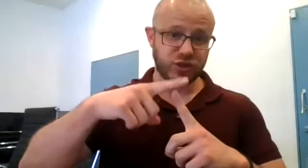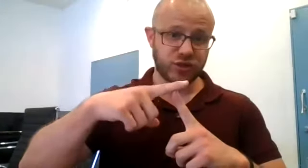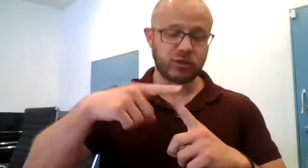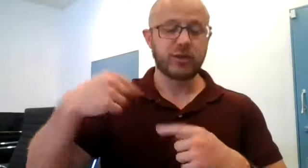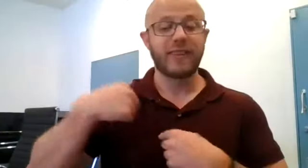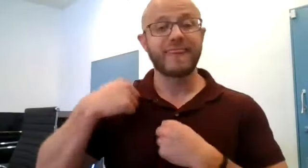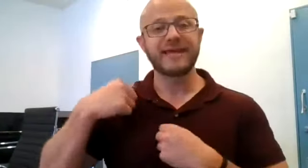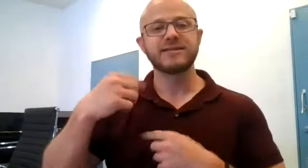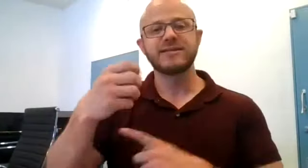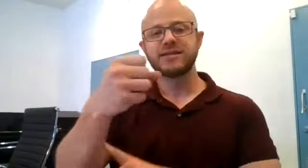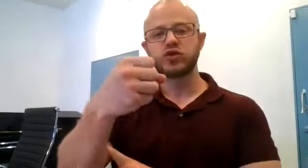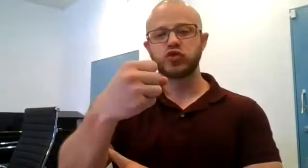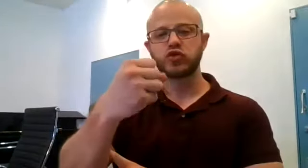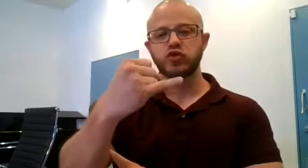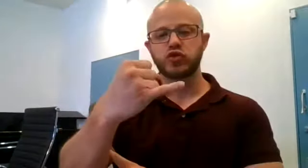T-shirt like this.